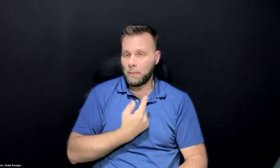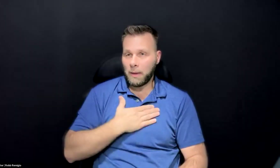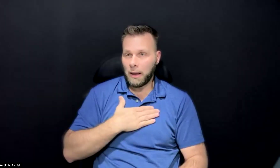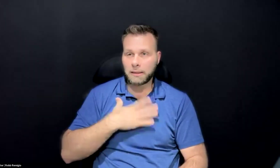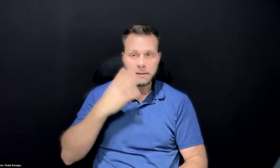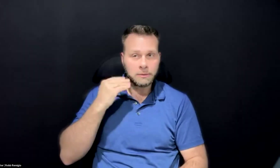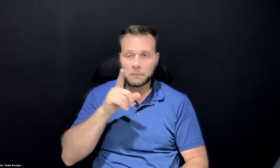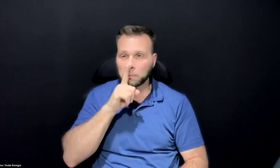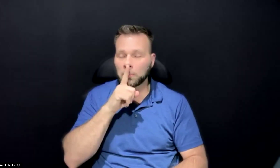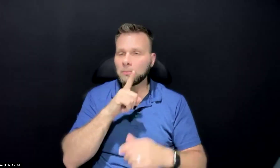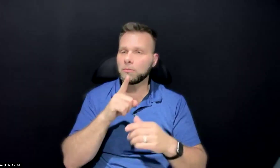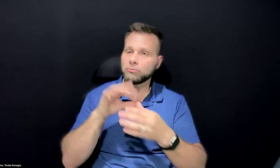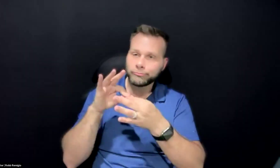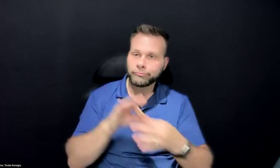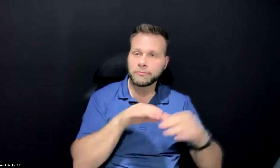just general